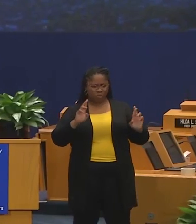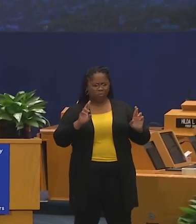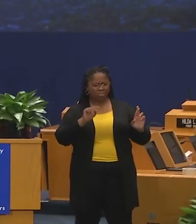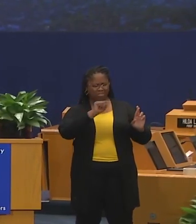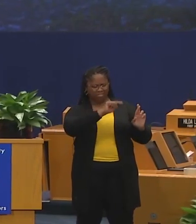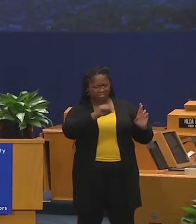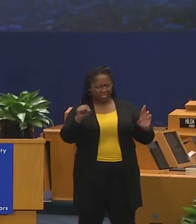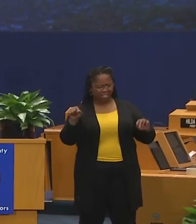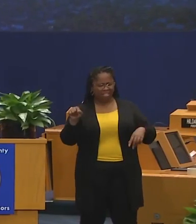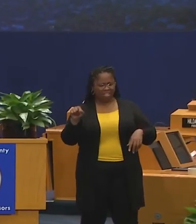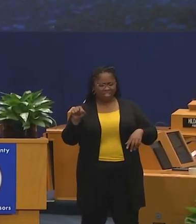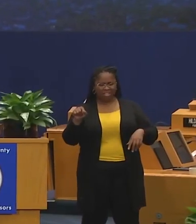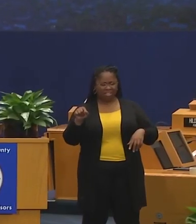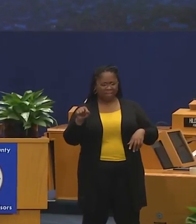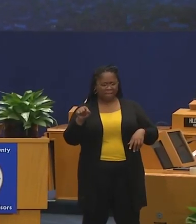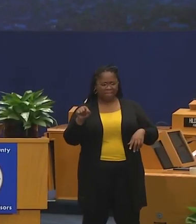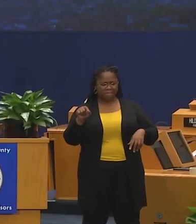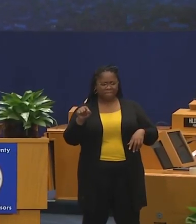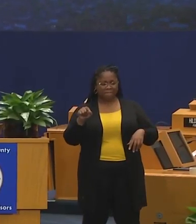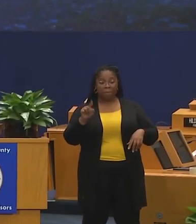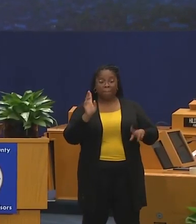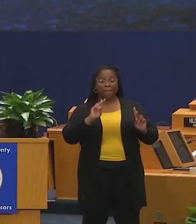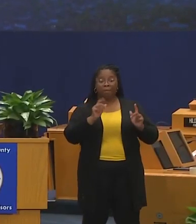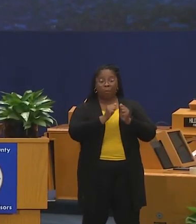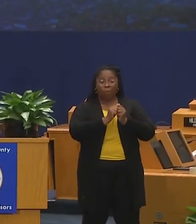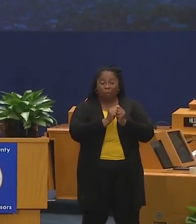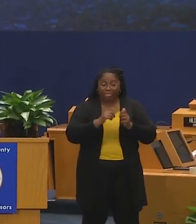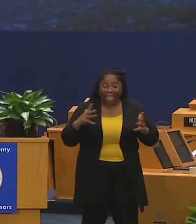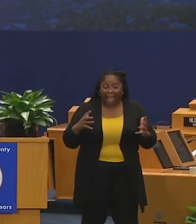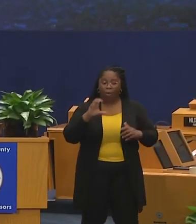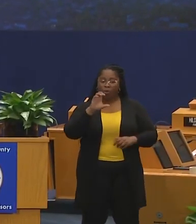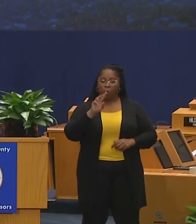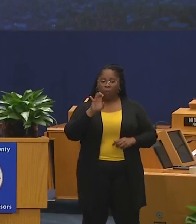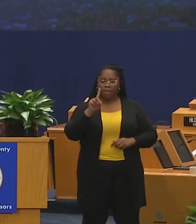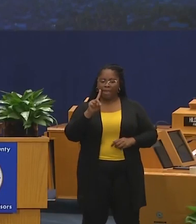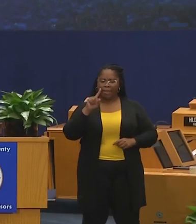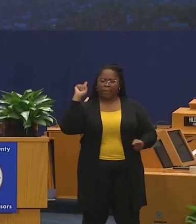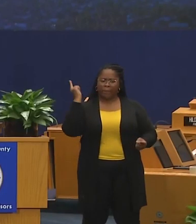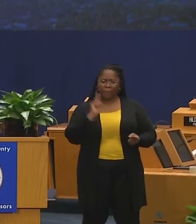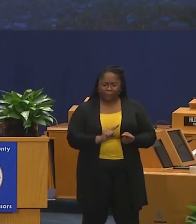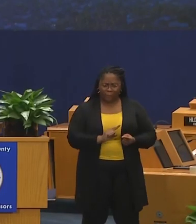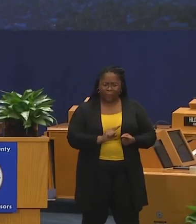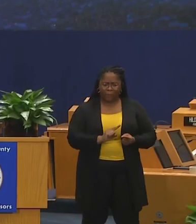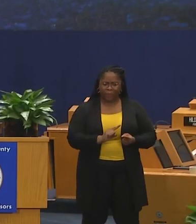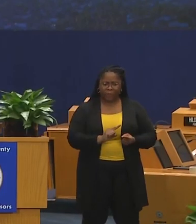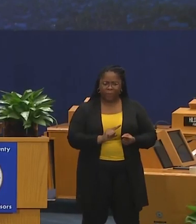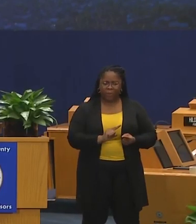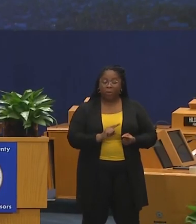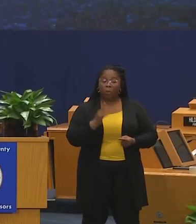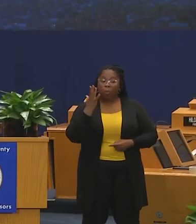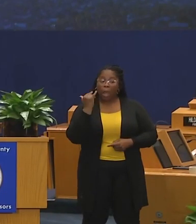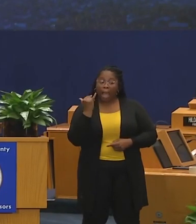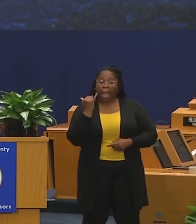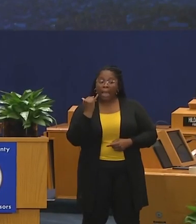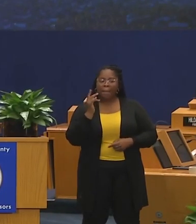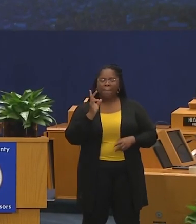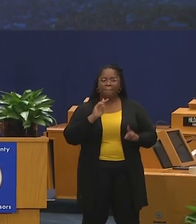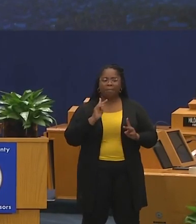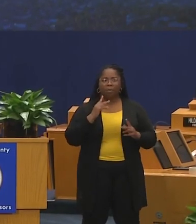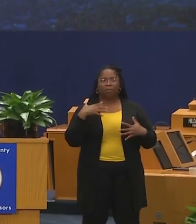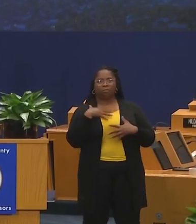that their volume of non-COVID cases has dropped markedly, and they think that is due to a fear